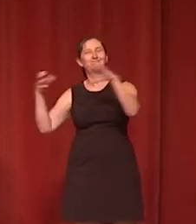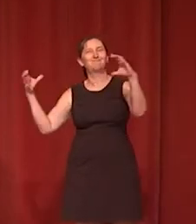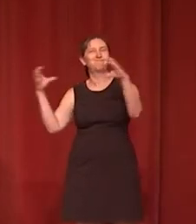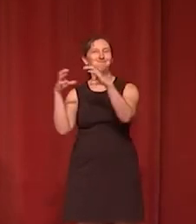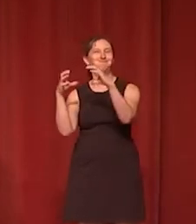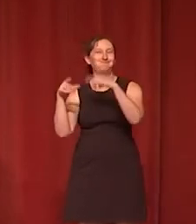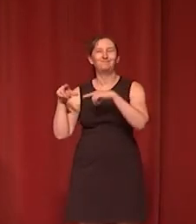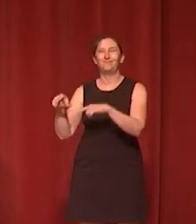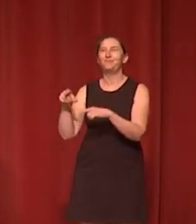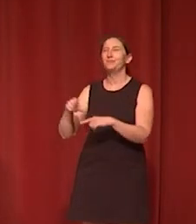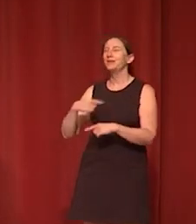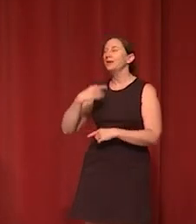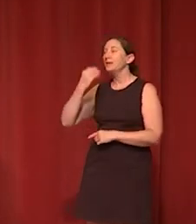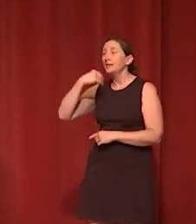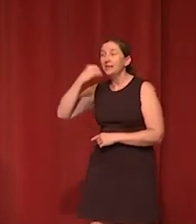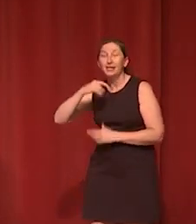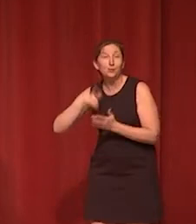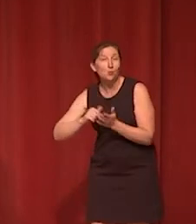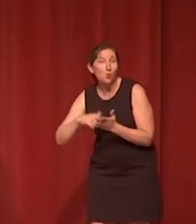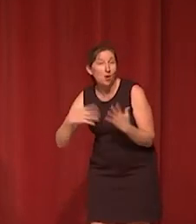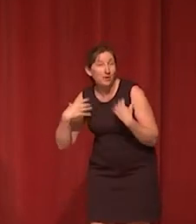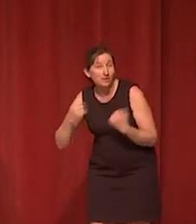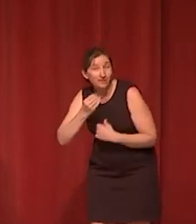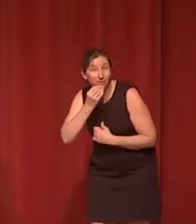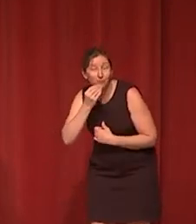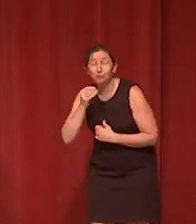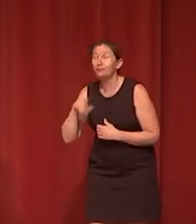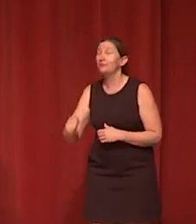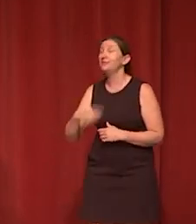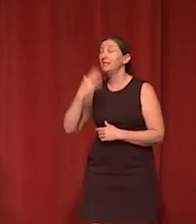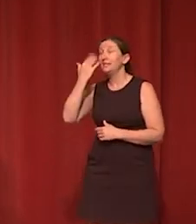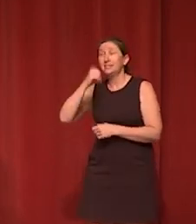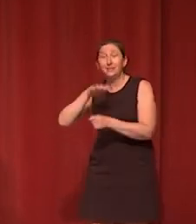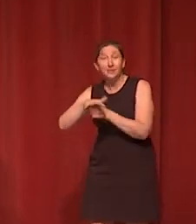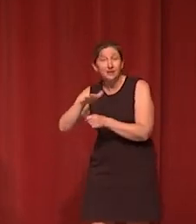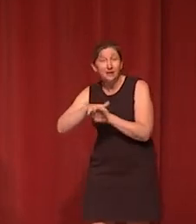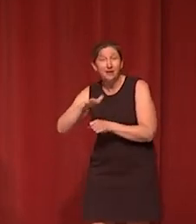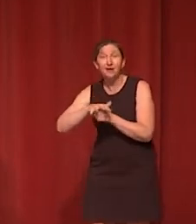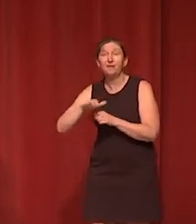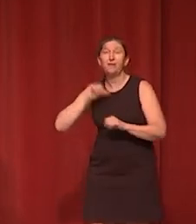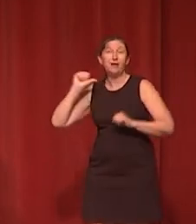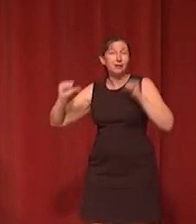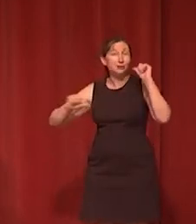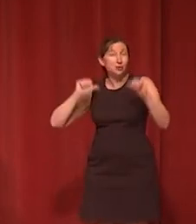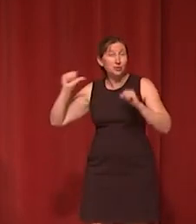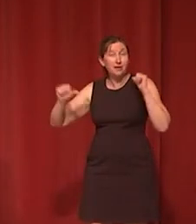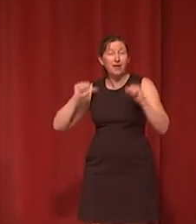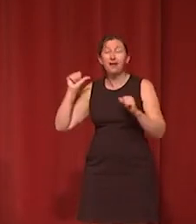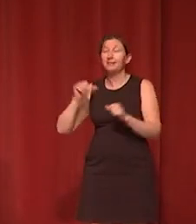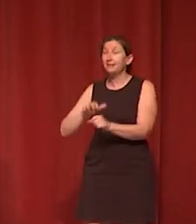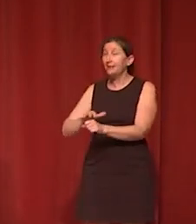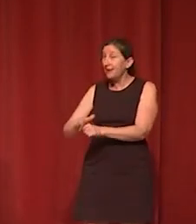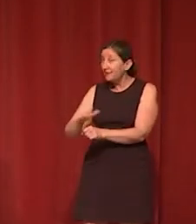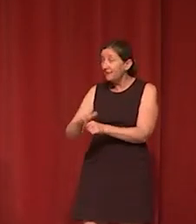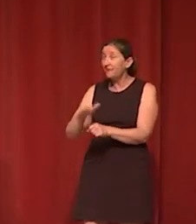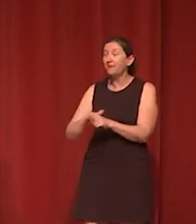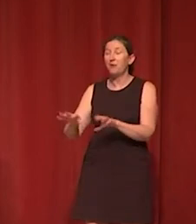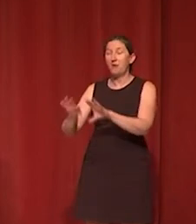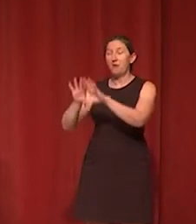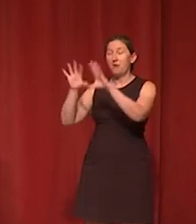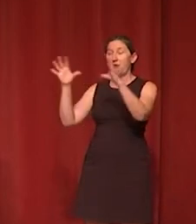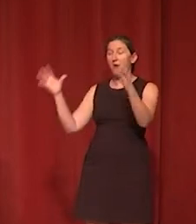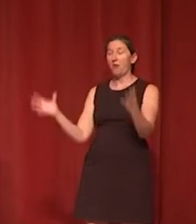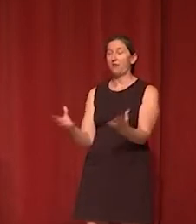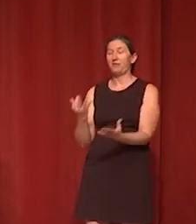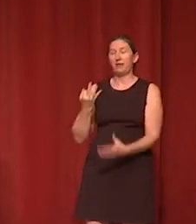significantly been shown to be beneficial for our brain health and help slow down that progression of cognitive